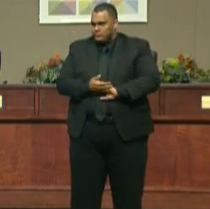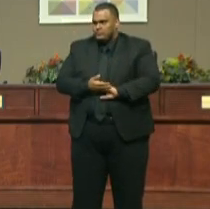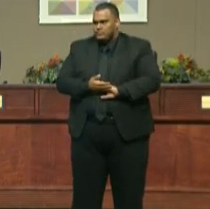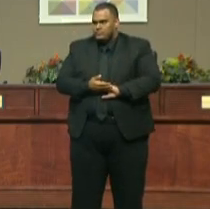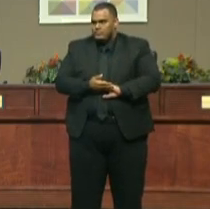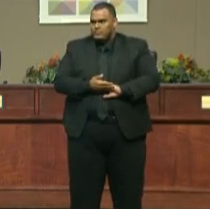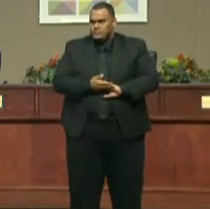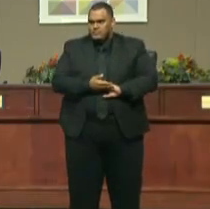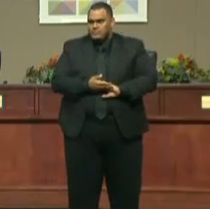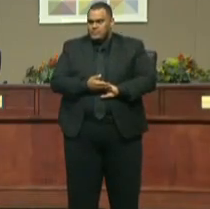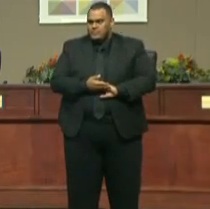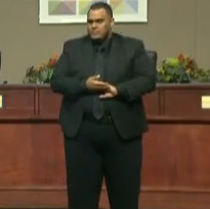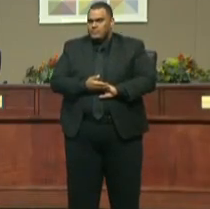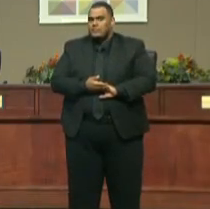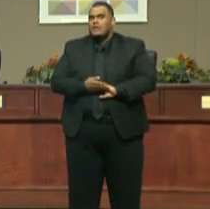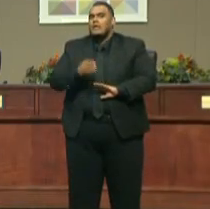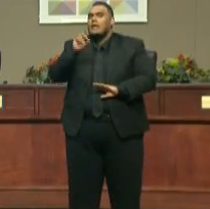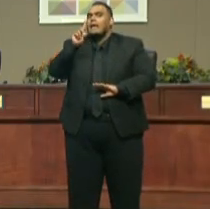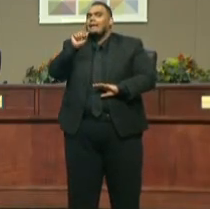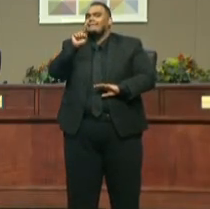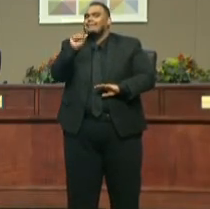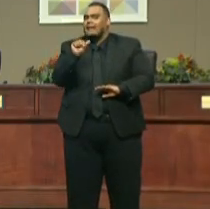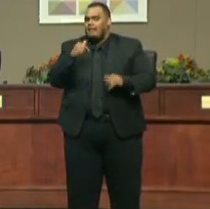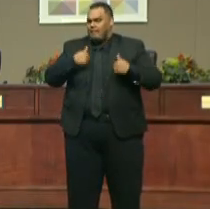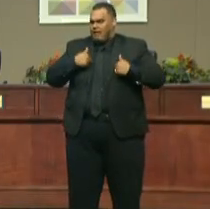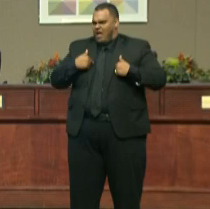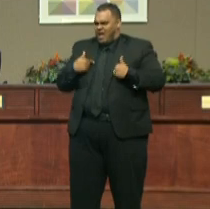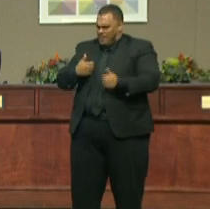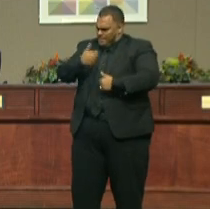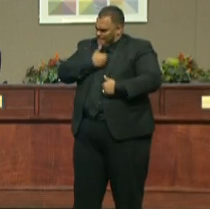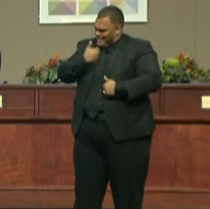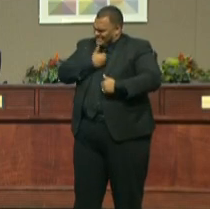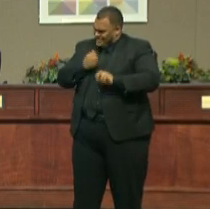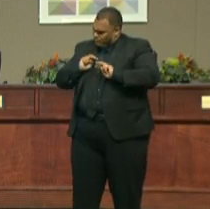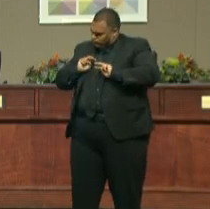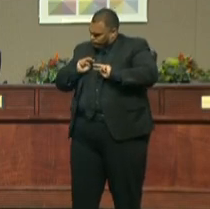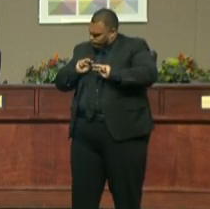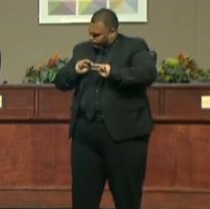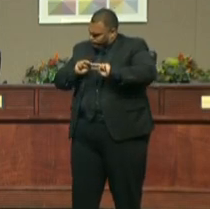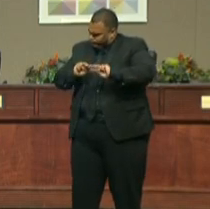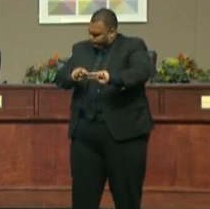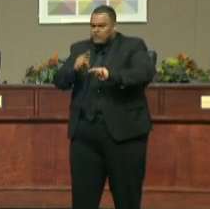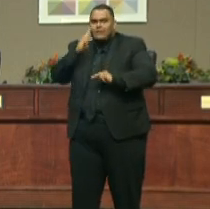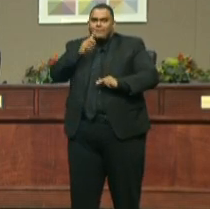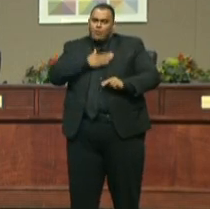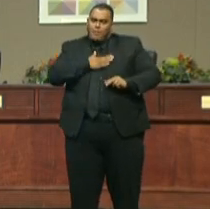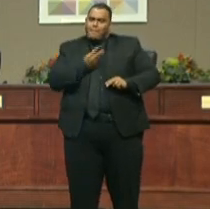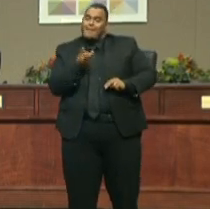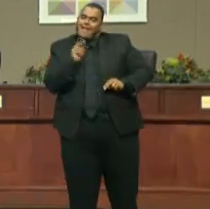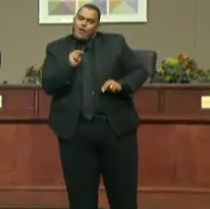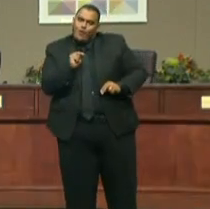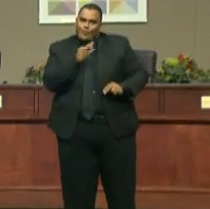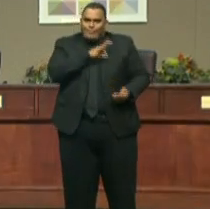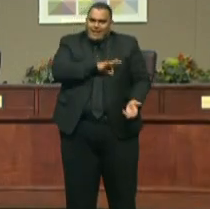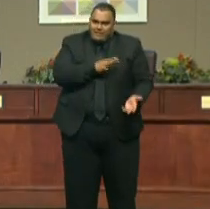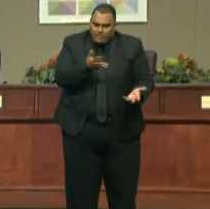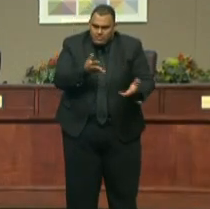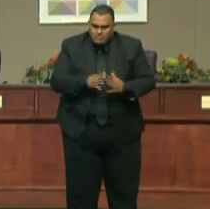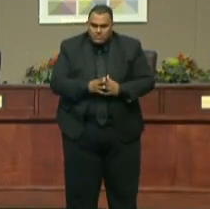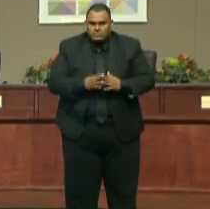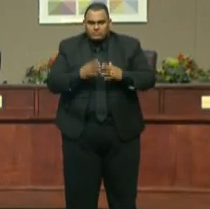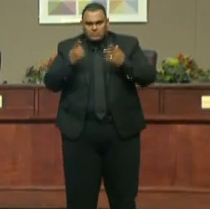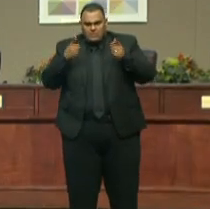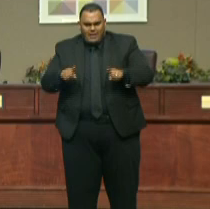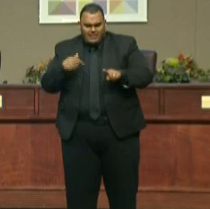Now, this is the data that I keep track myself for my own, benefit making these